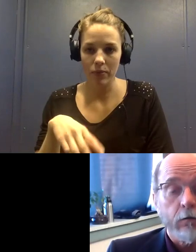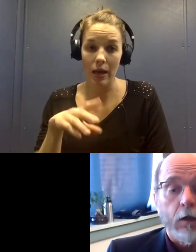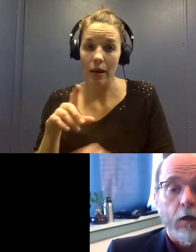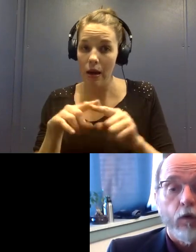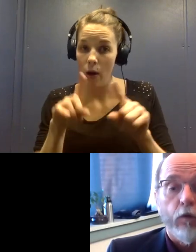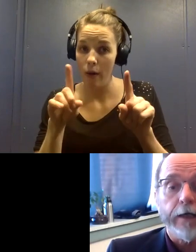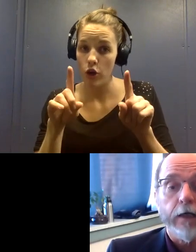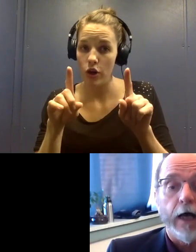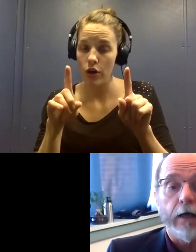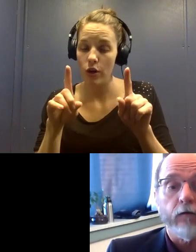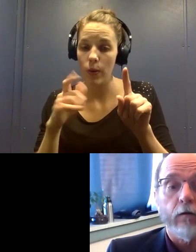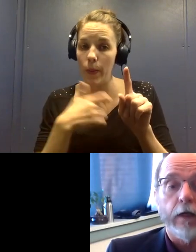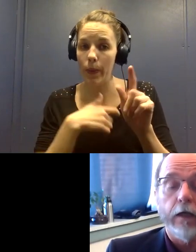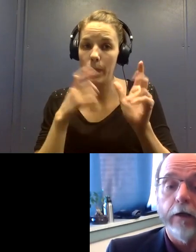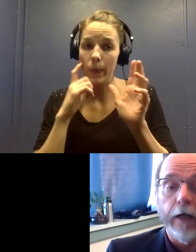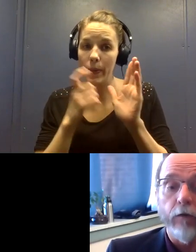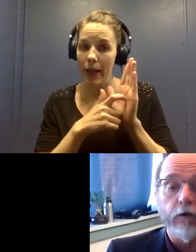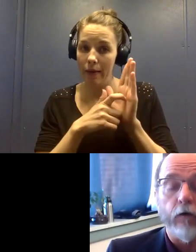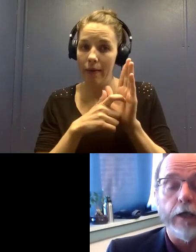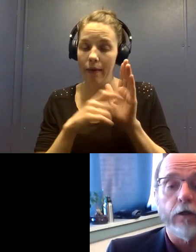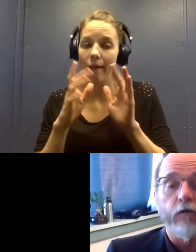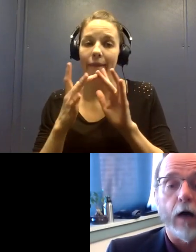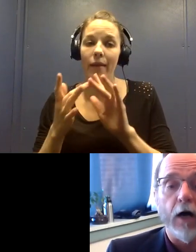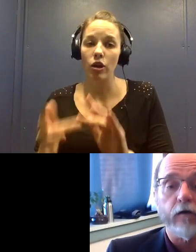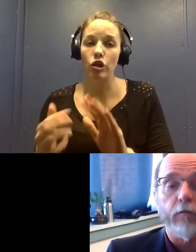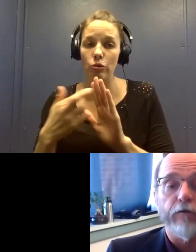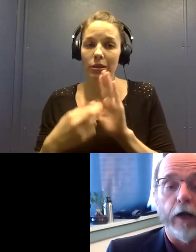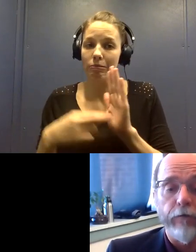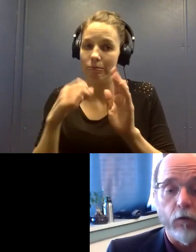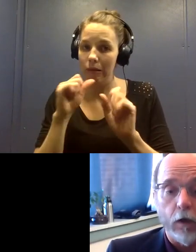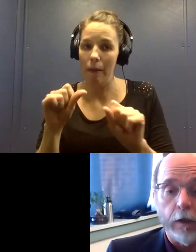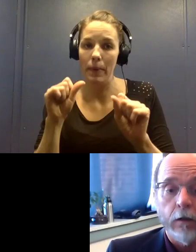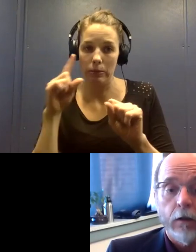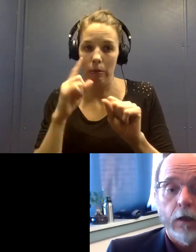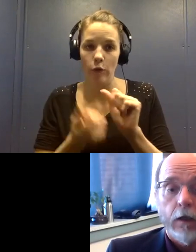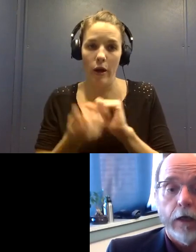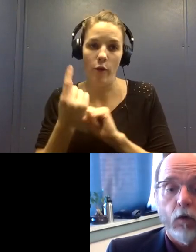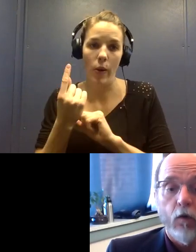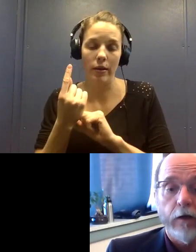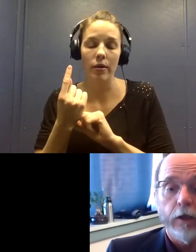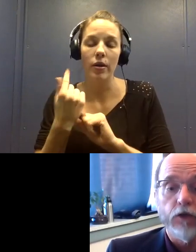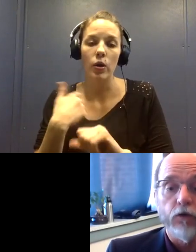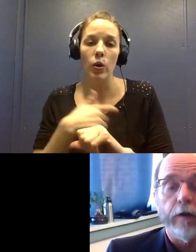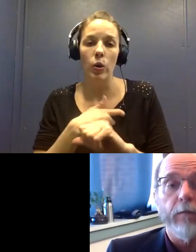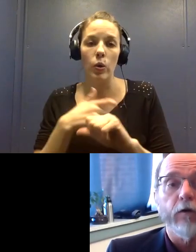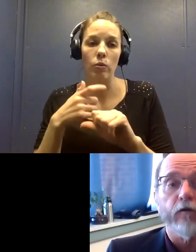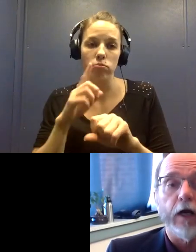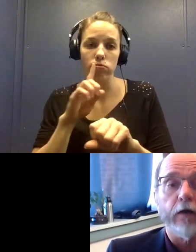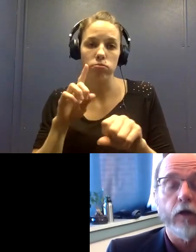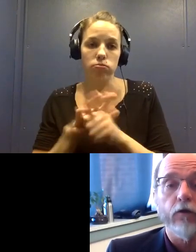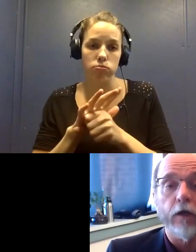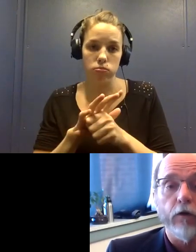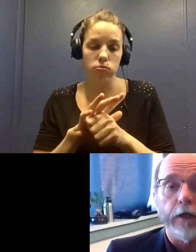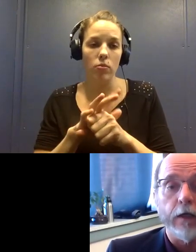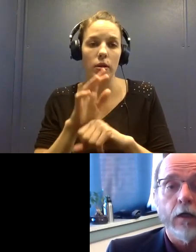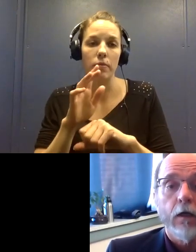However, we recognize that internet registration is not possible for everyone, and we want to ensure that members of our